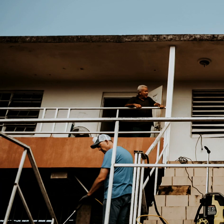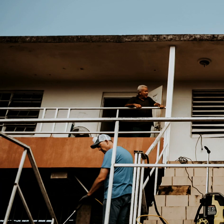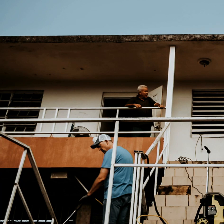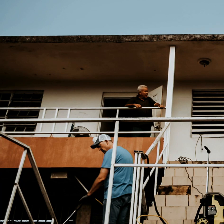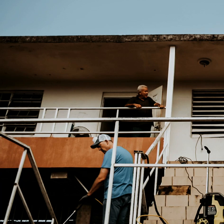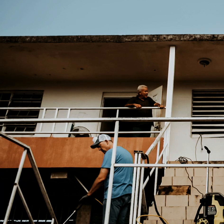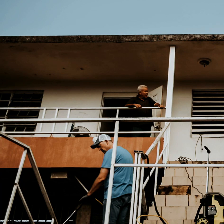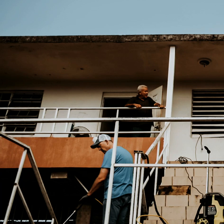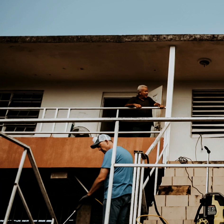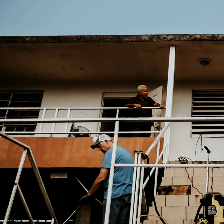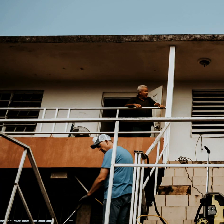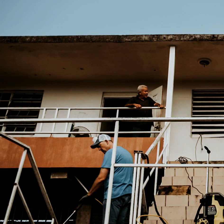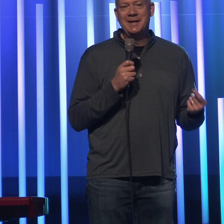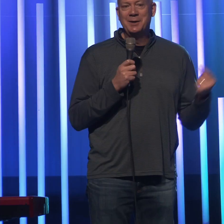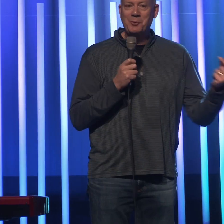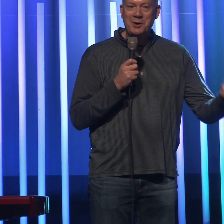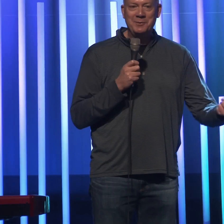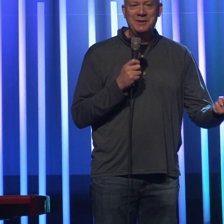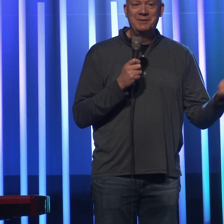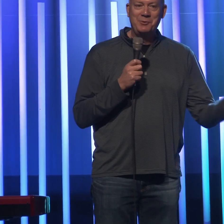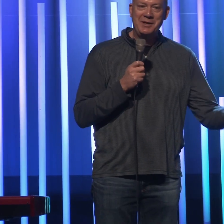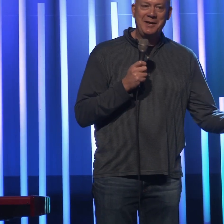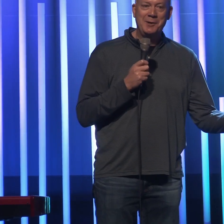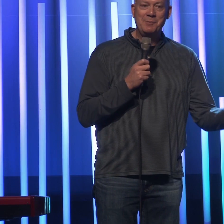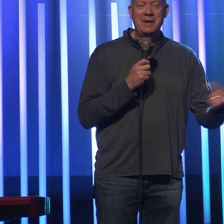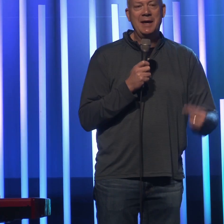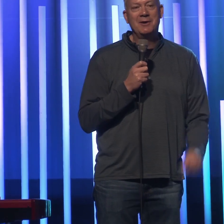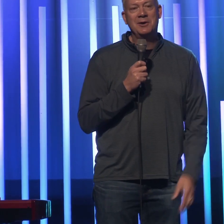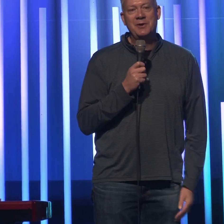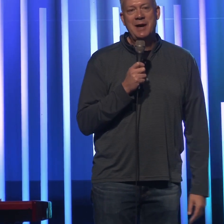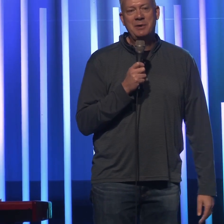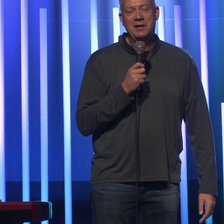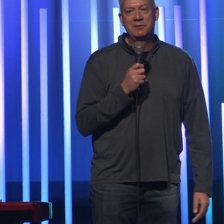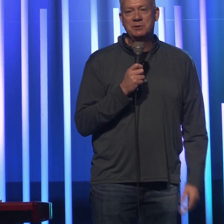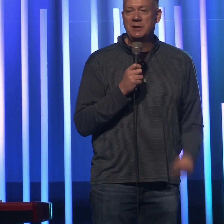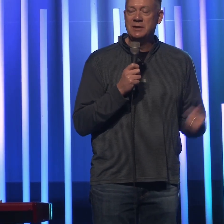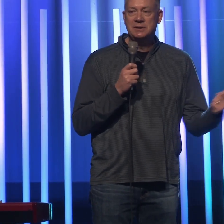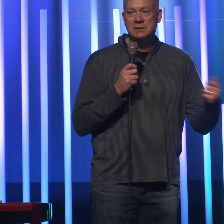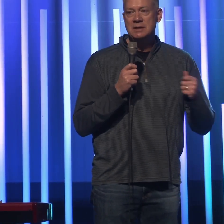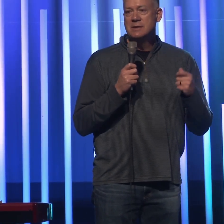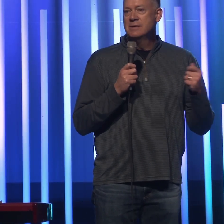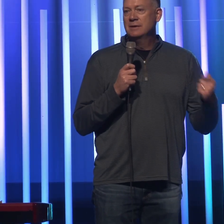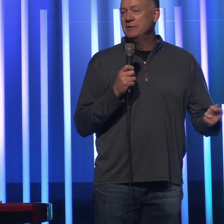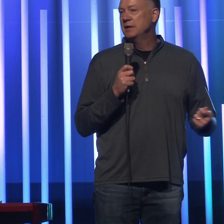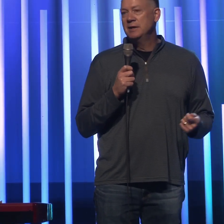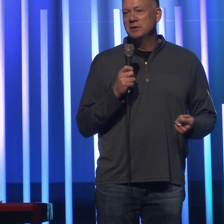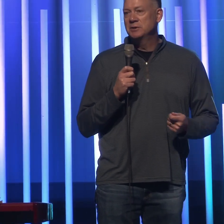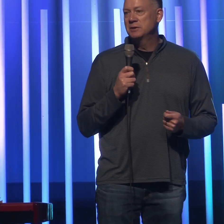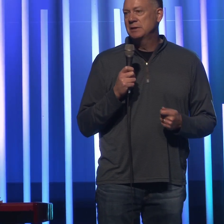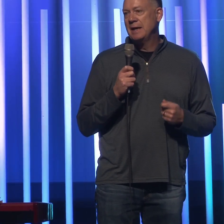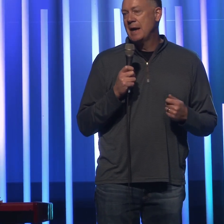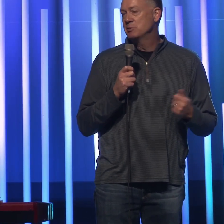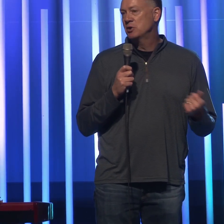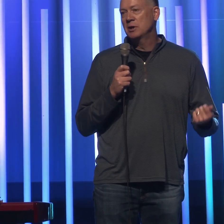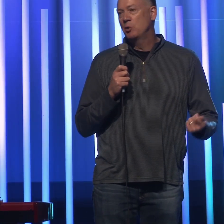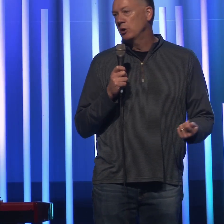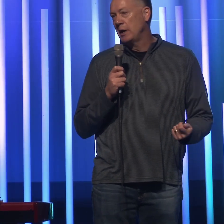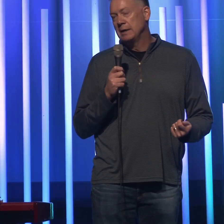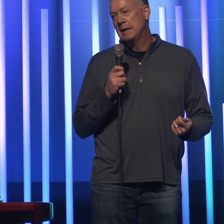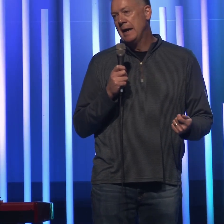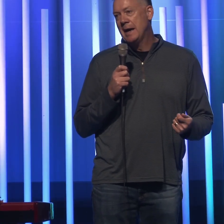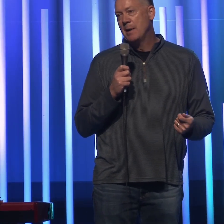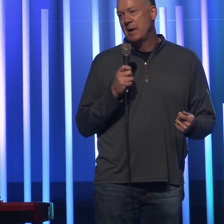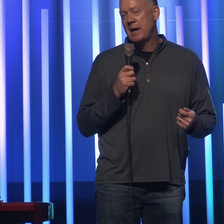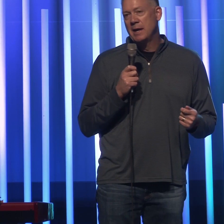happy. And it really just kind of tied in working with him and also Happy Givers. But his living conditions certainly weren't